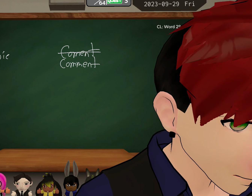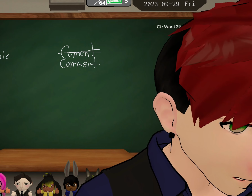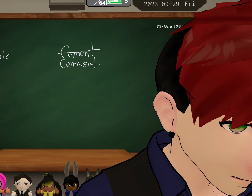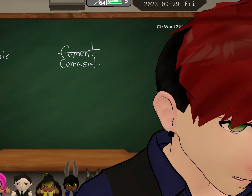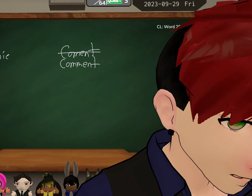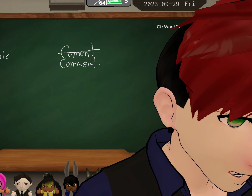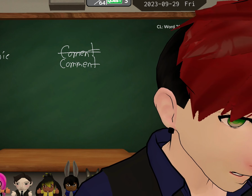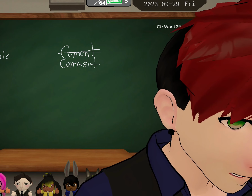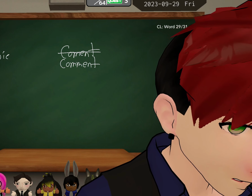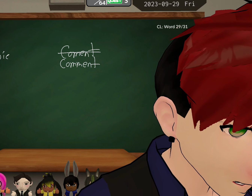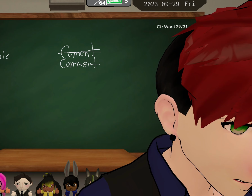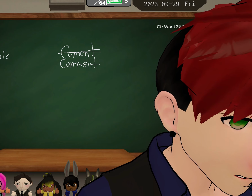Sorry, spell that again. You were too far away.